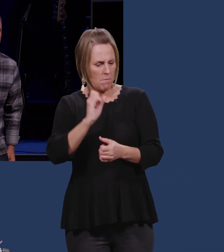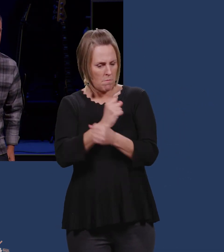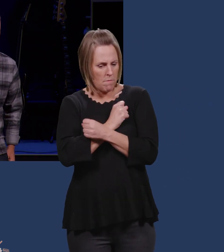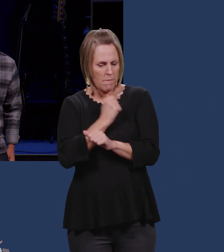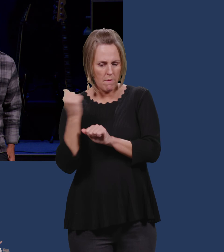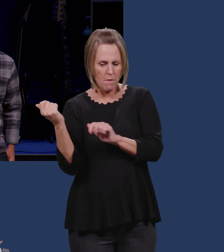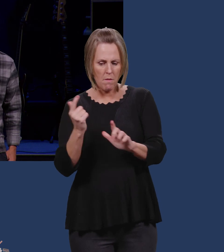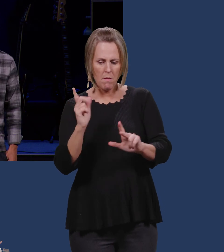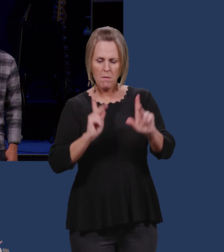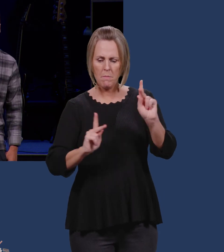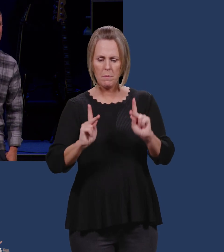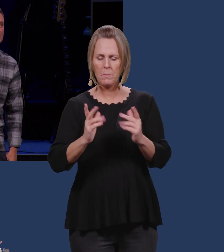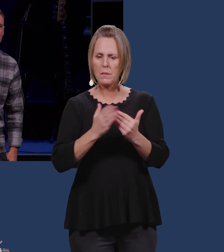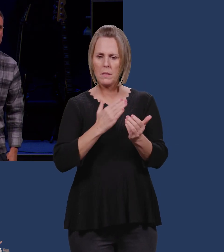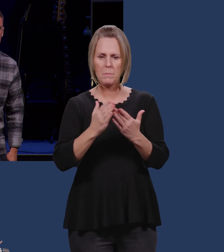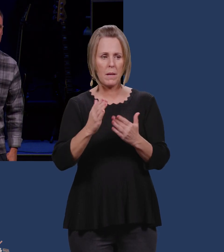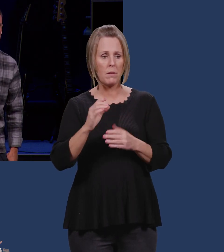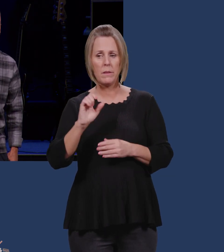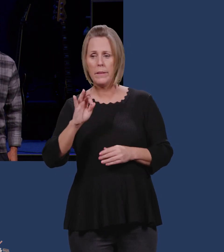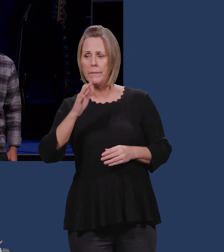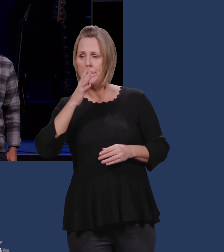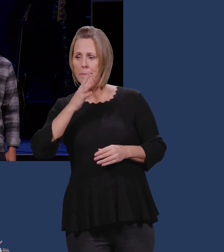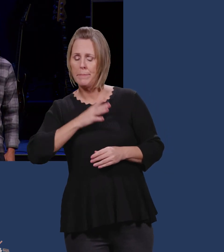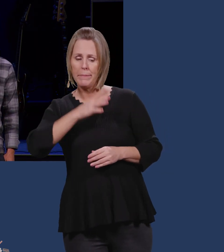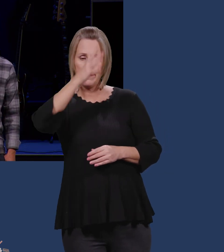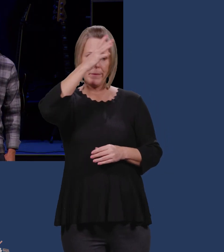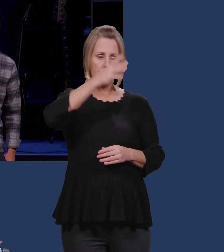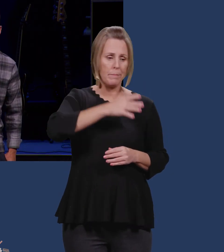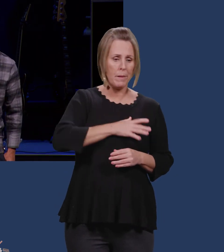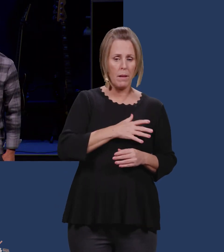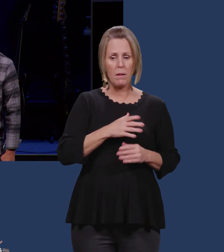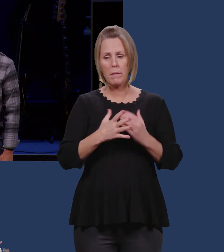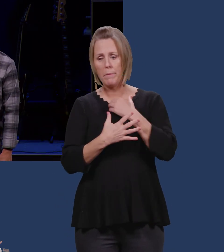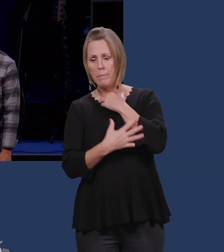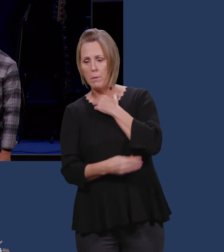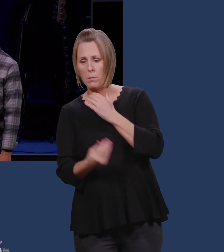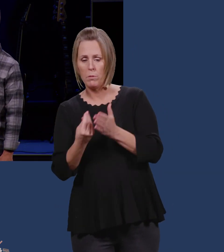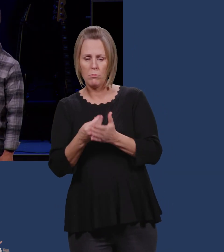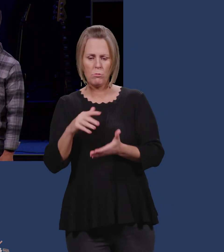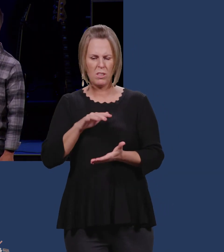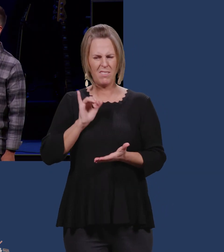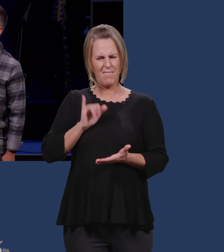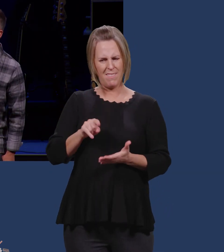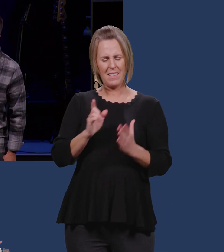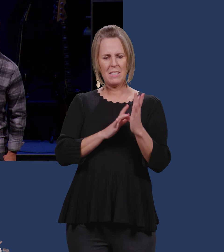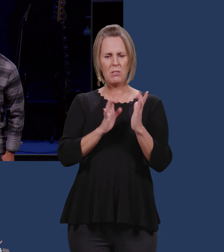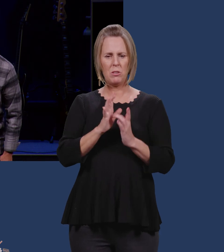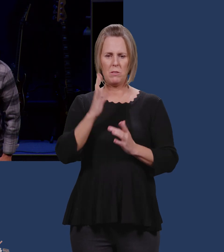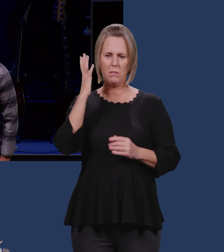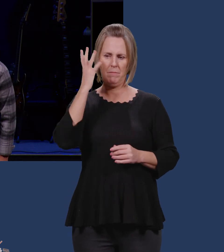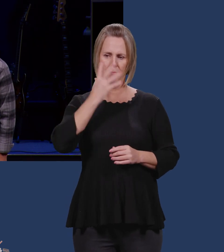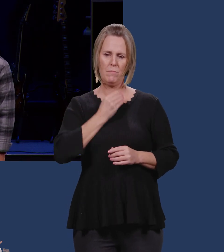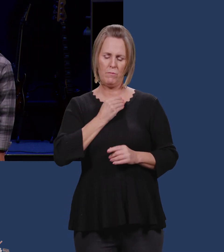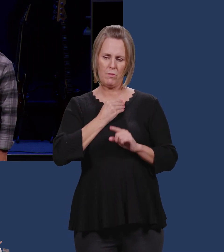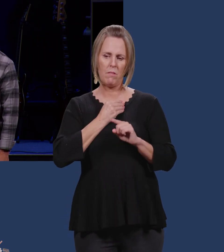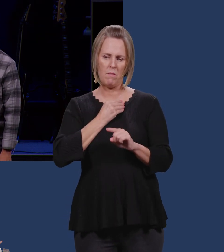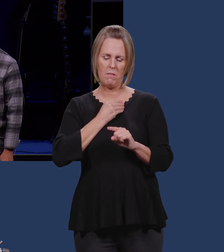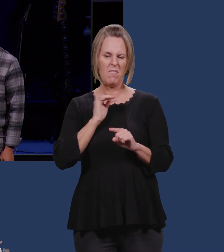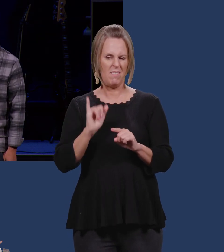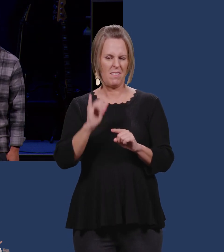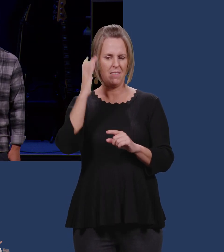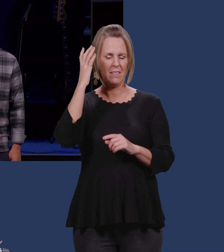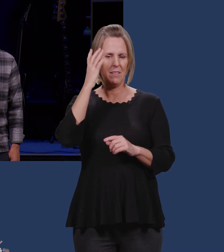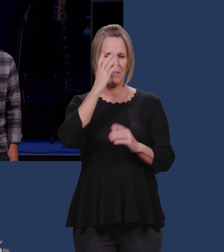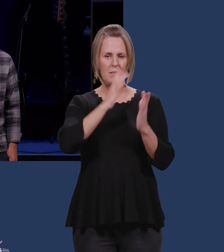their economic status. That Jesus is more powerful. That Jesus is more beautiful. That's the Jesus that